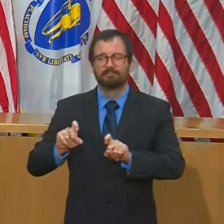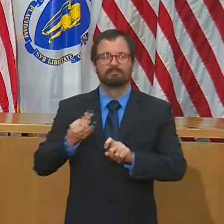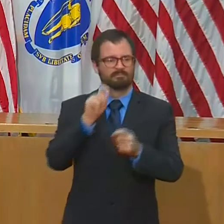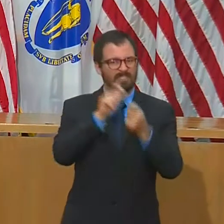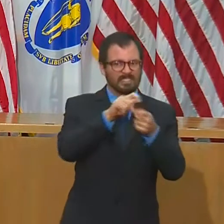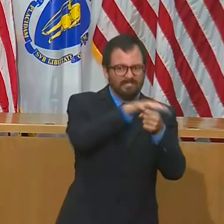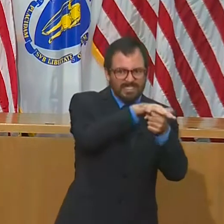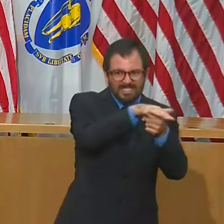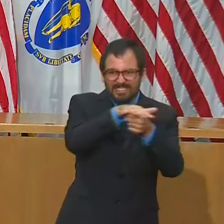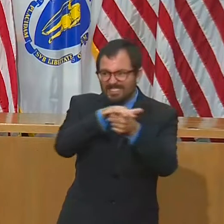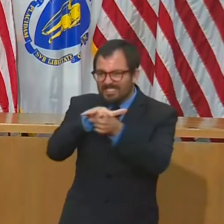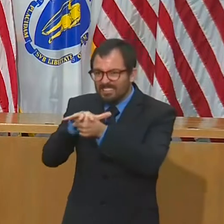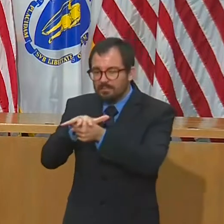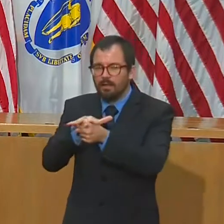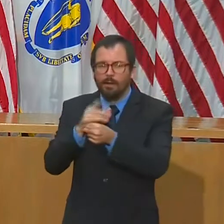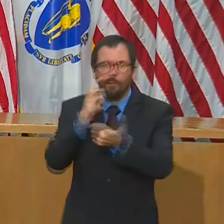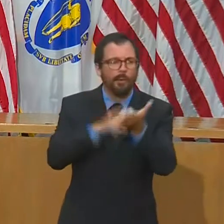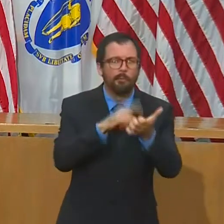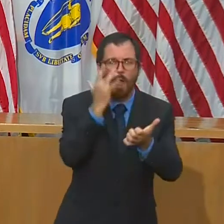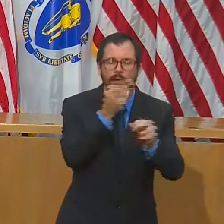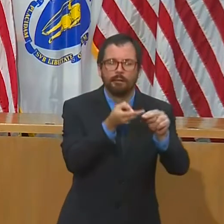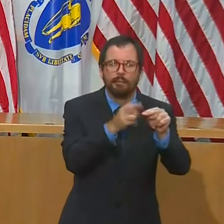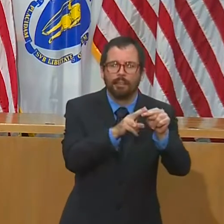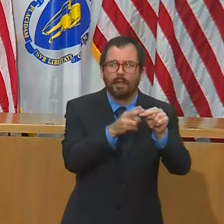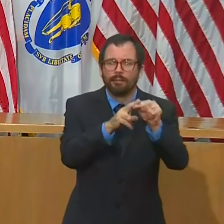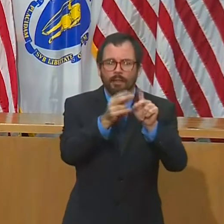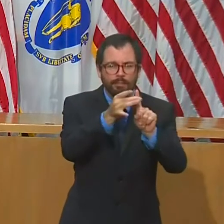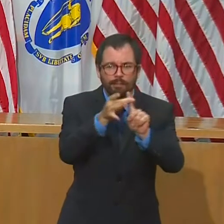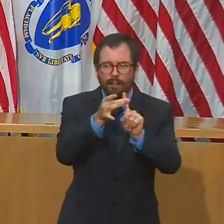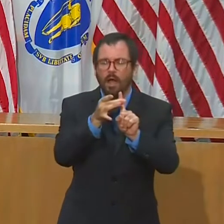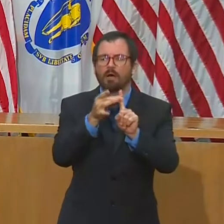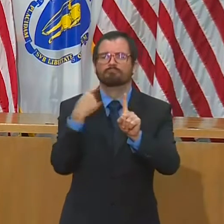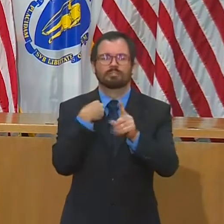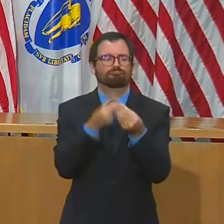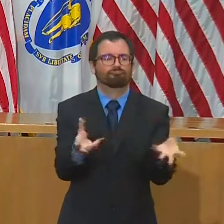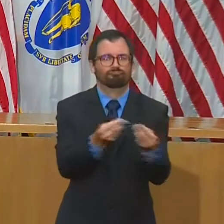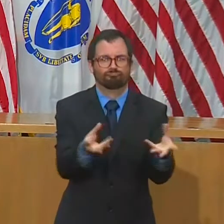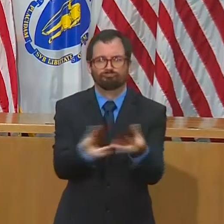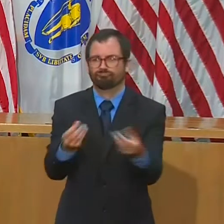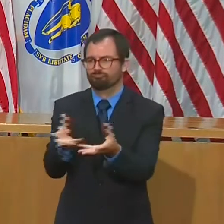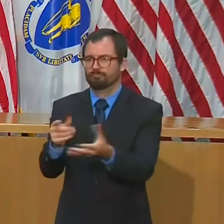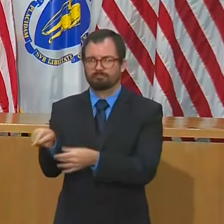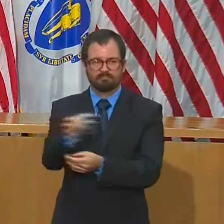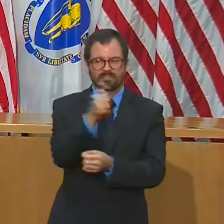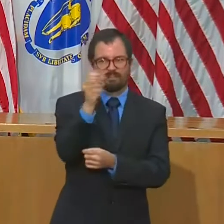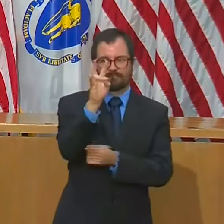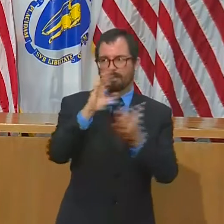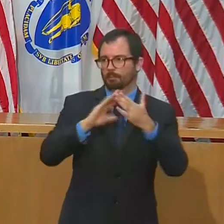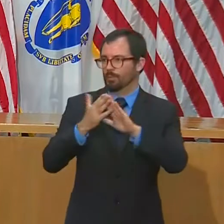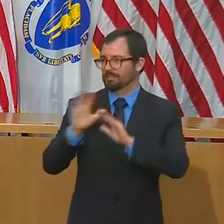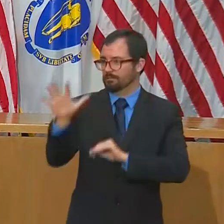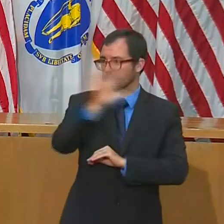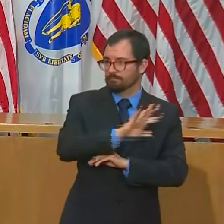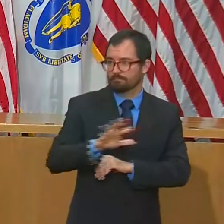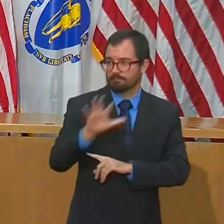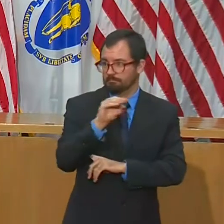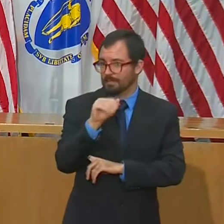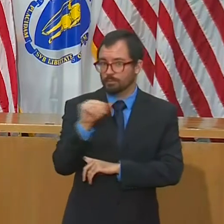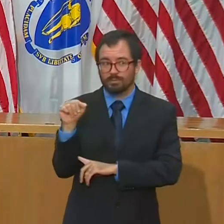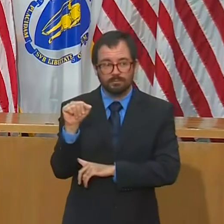program began on July 10th and is now running through September 12th. As of last week, the Stop the Spread program had performed